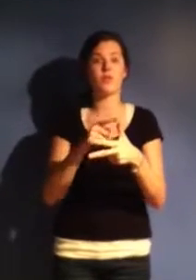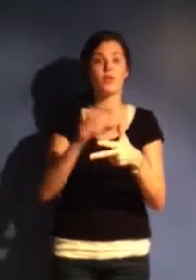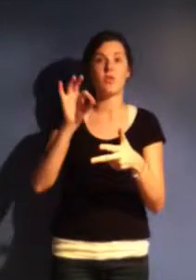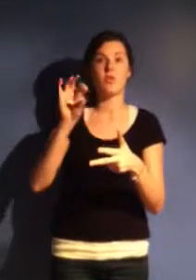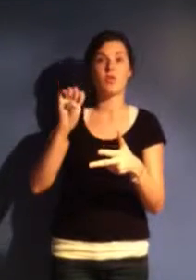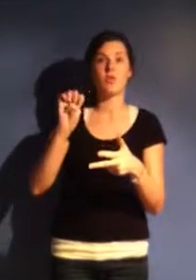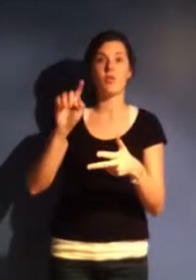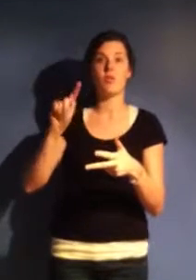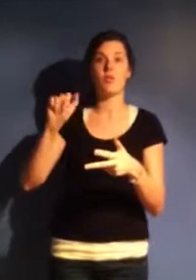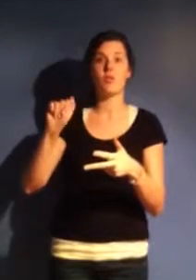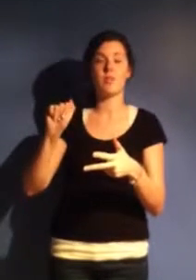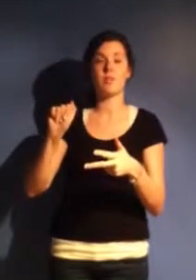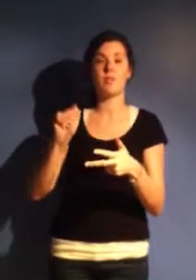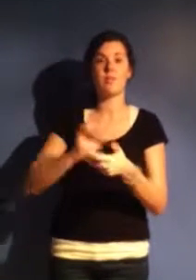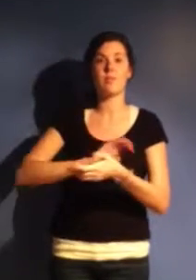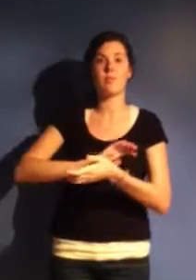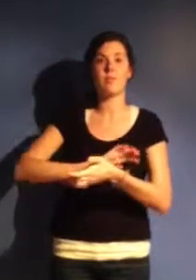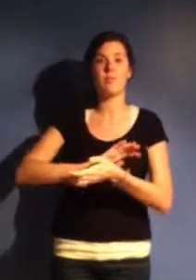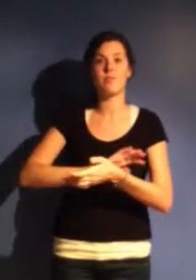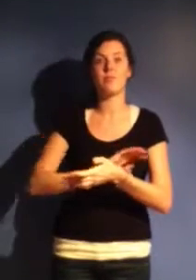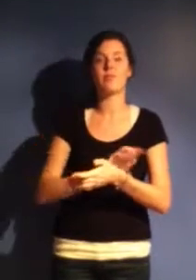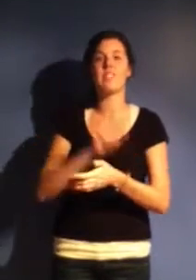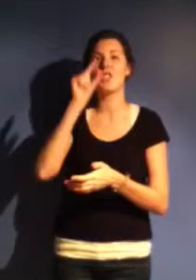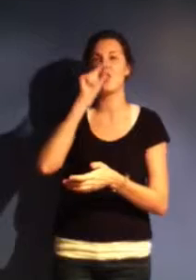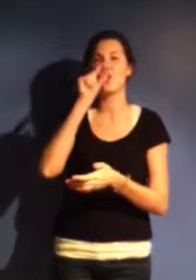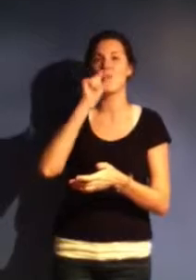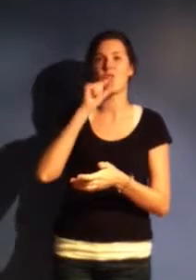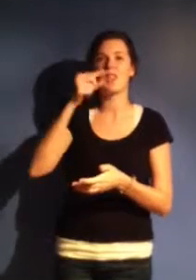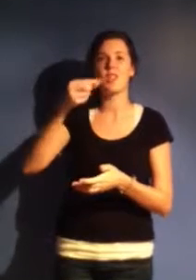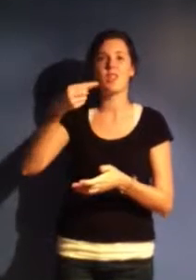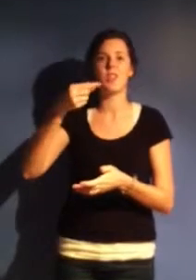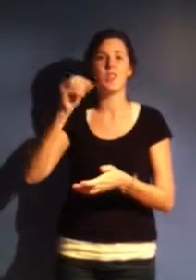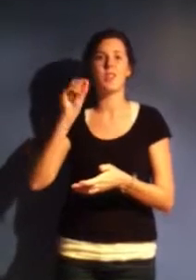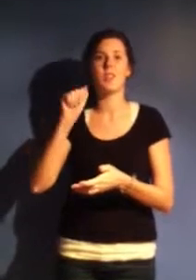feta cheese, which is a Greek goat cheese. It's also found in other